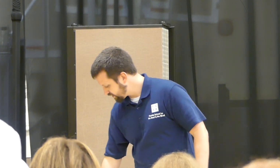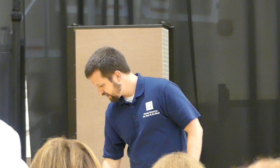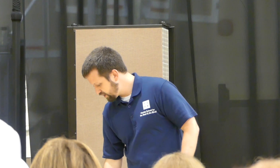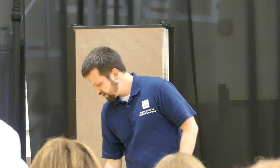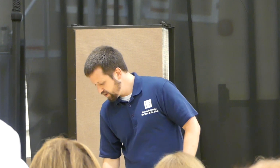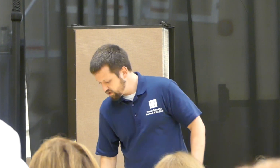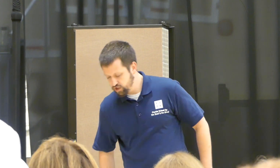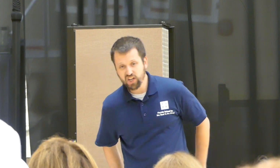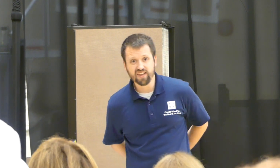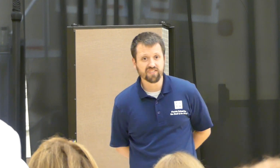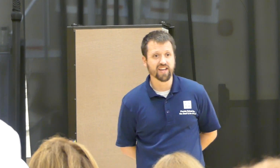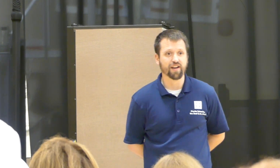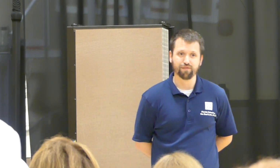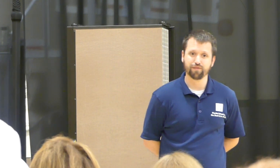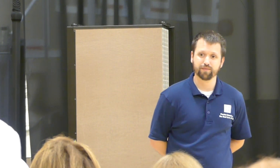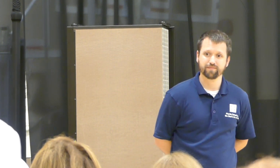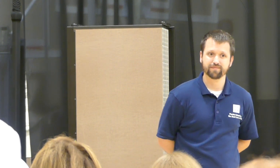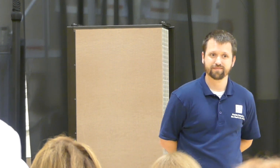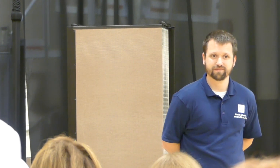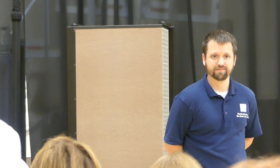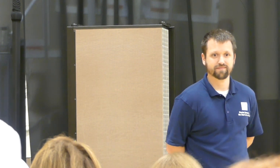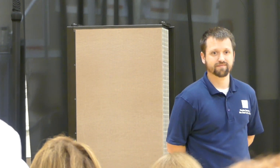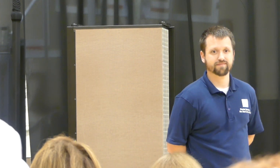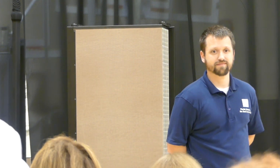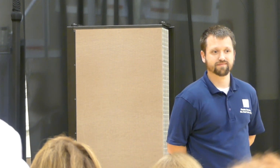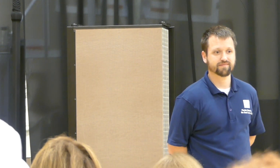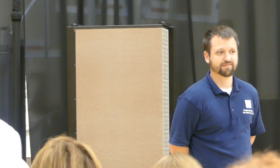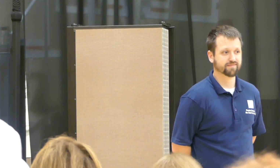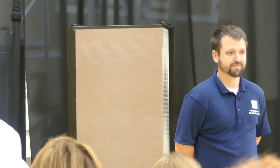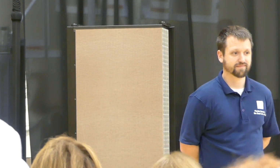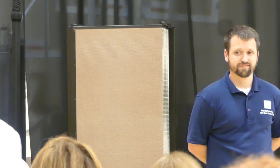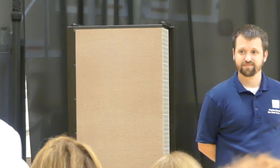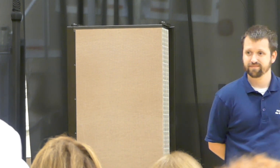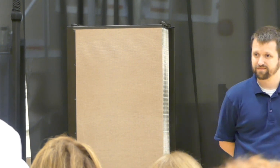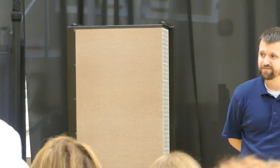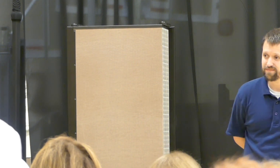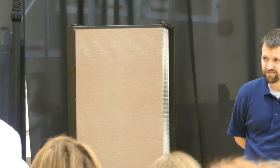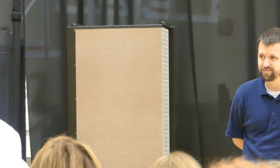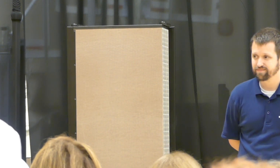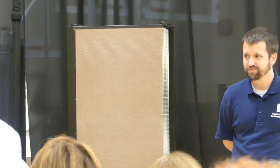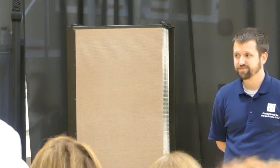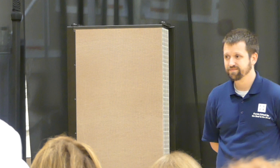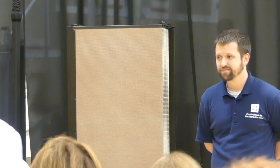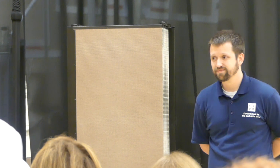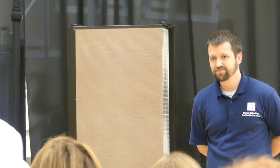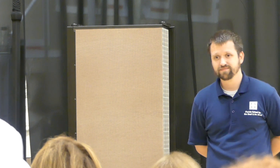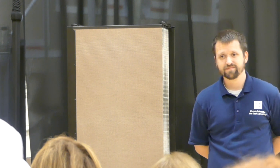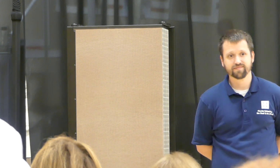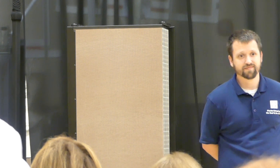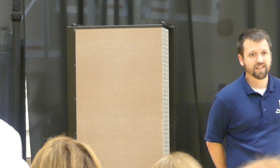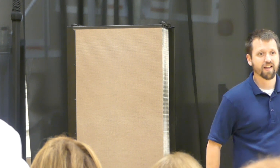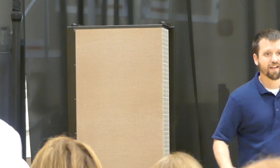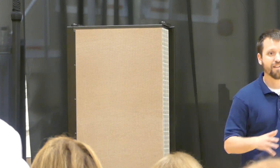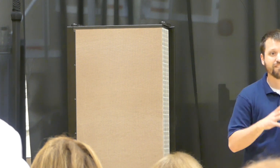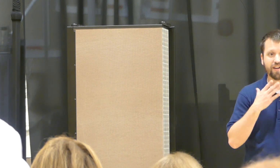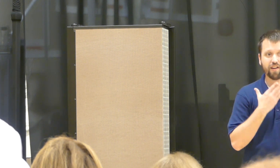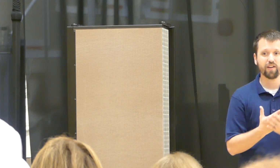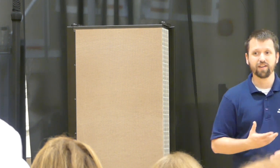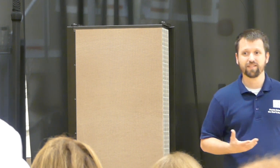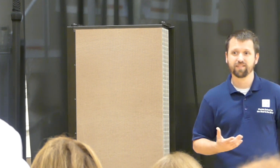upset. She is deaf. Her, oh, I remember that. He was bad. Oh, she.